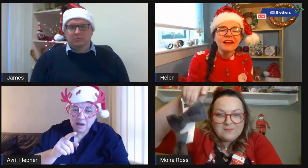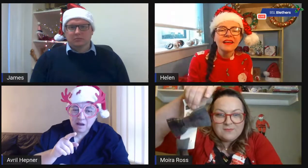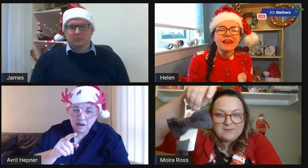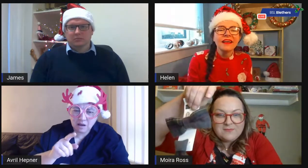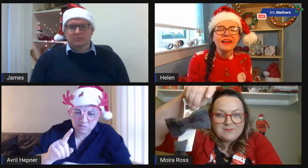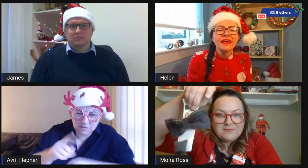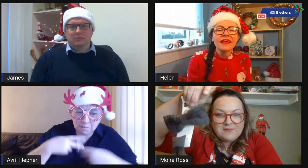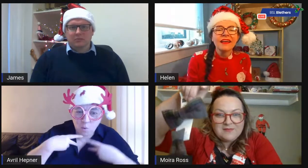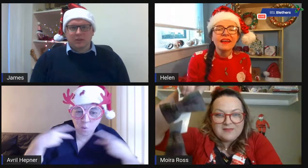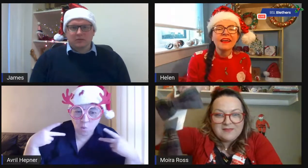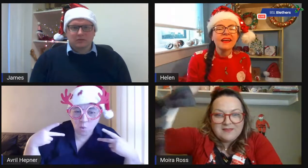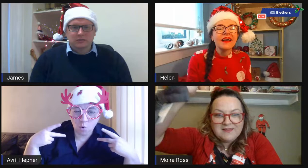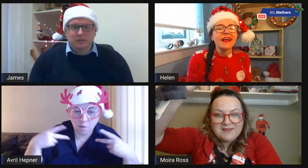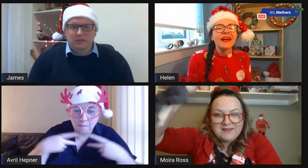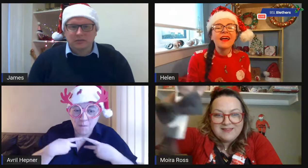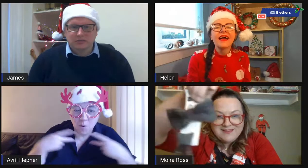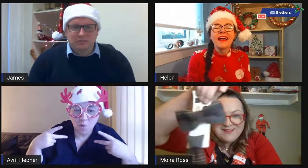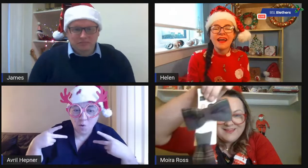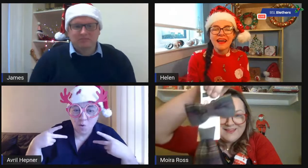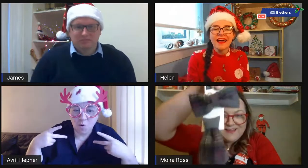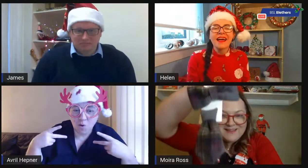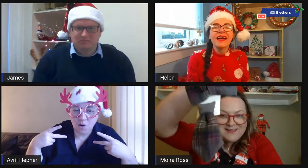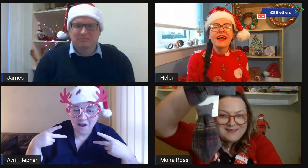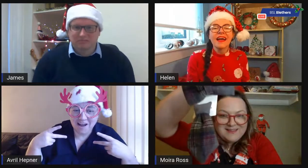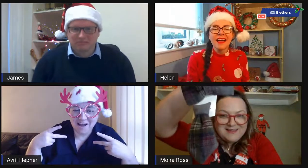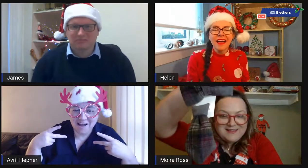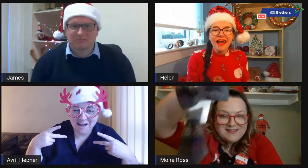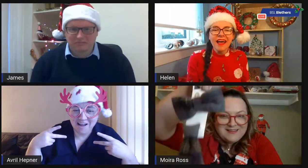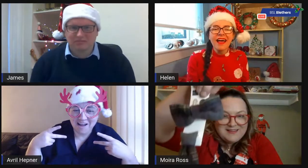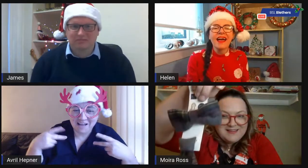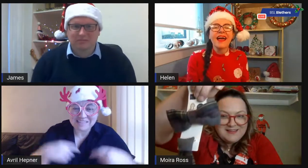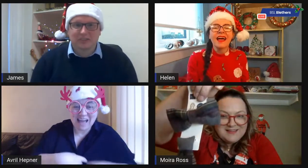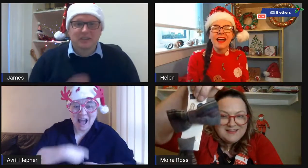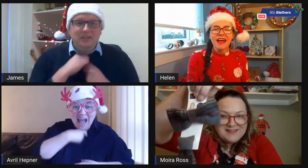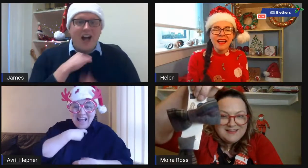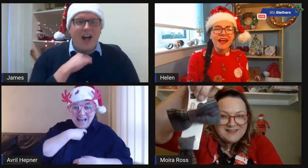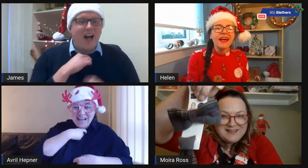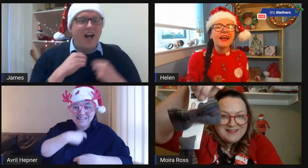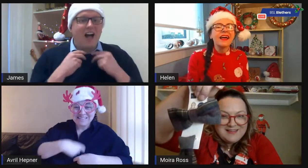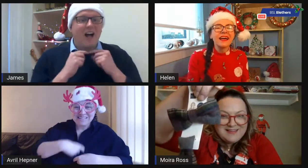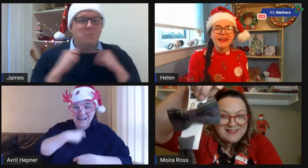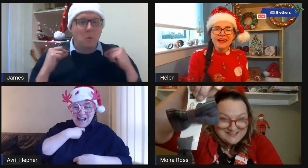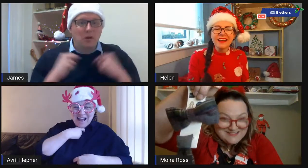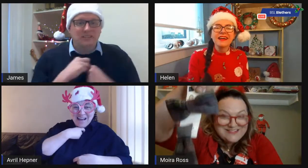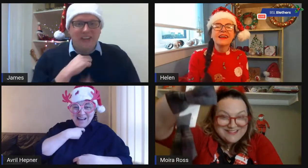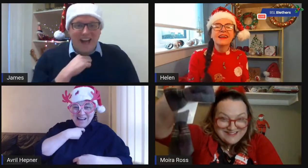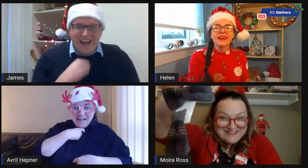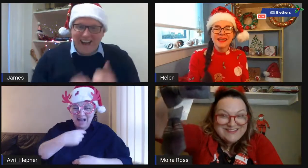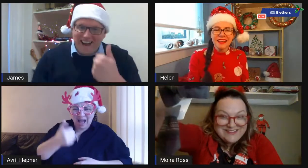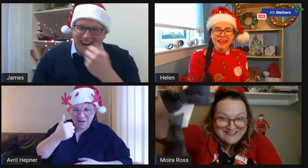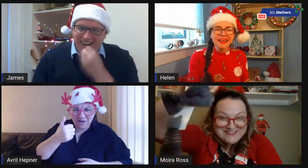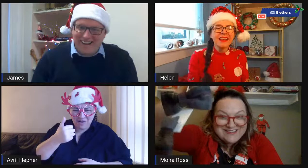So, are these bow ties? Oh, it's a tie. Oh, it's a